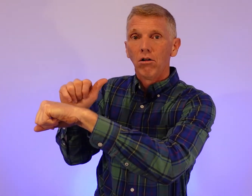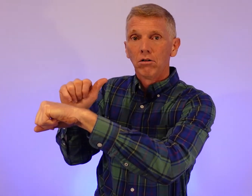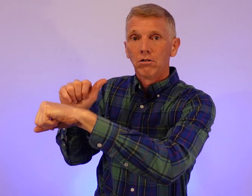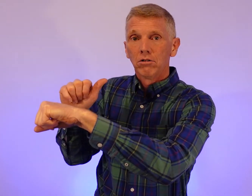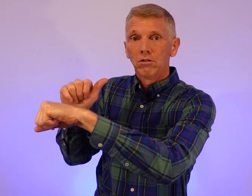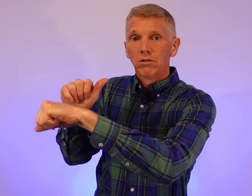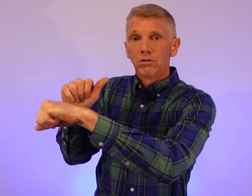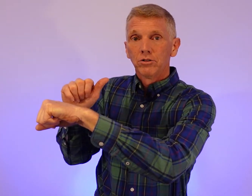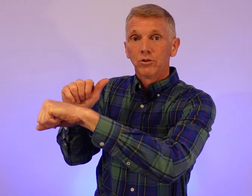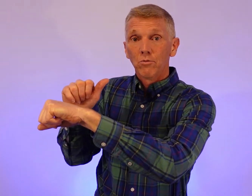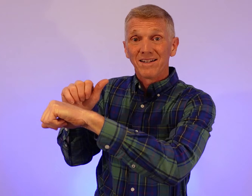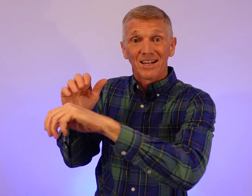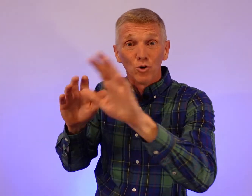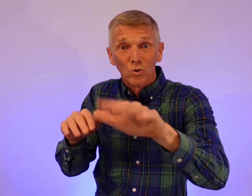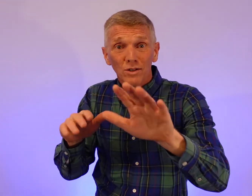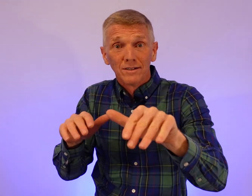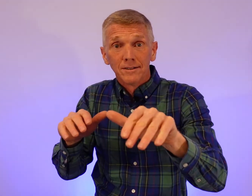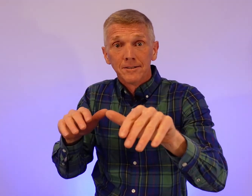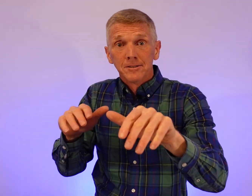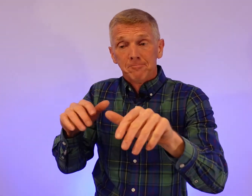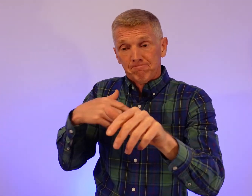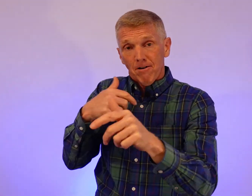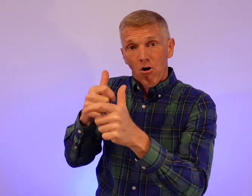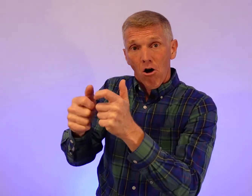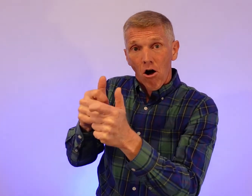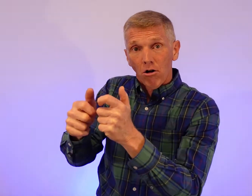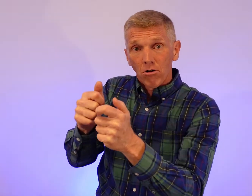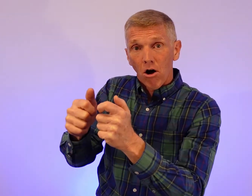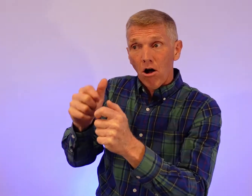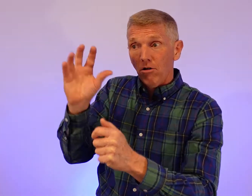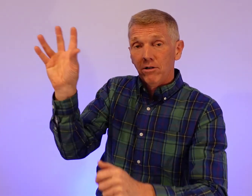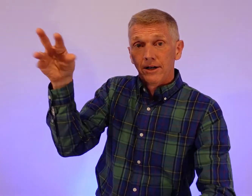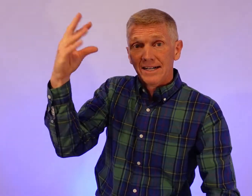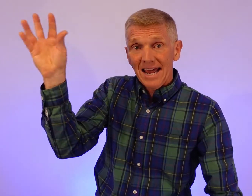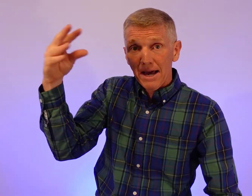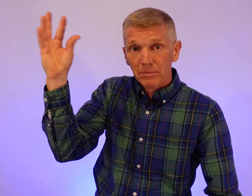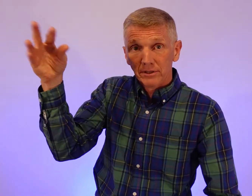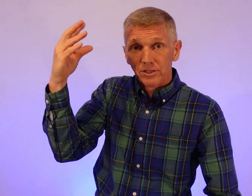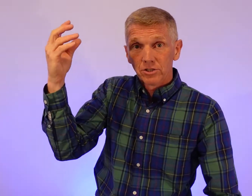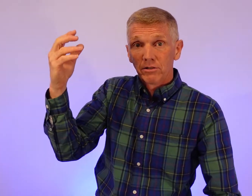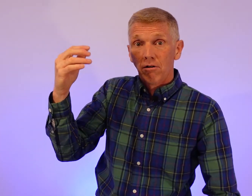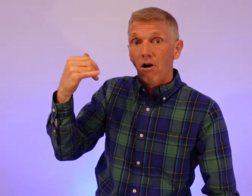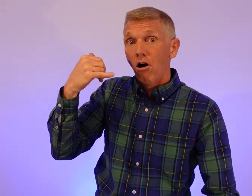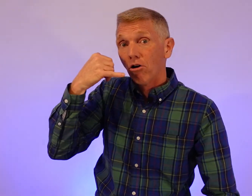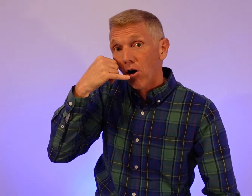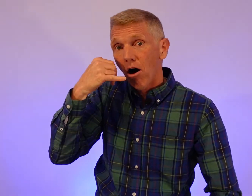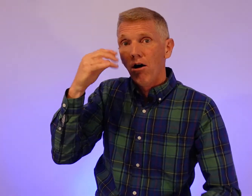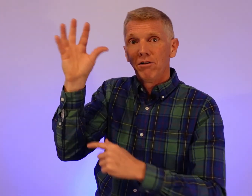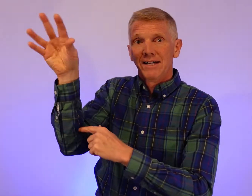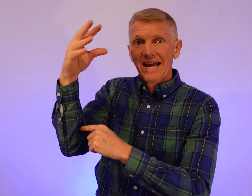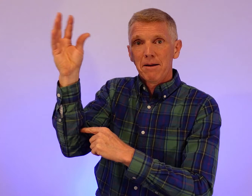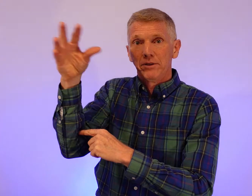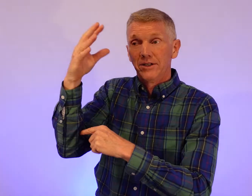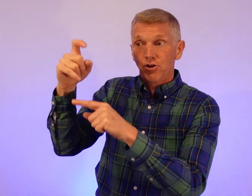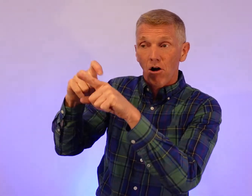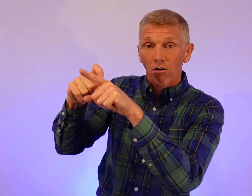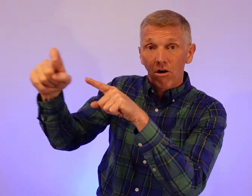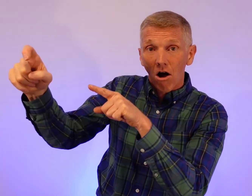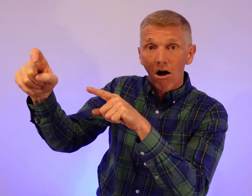call. So you might say, ooh, I'll call an ambulance. I'll call an ambulance. I'll